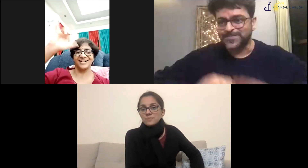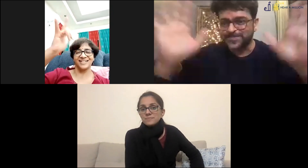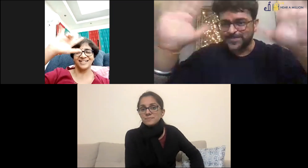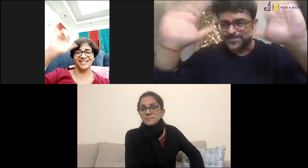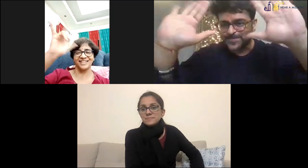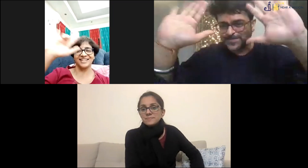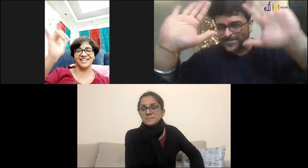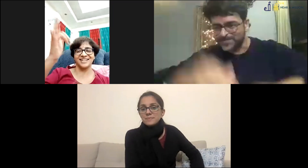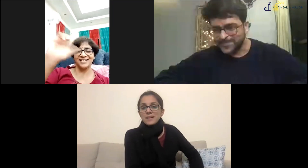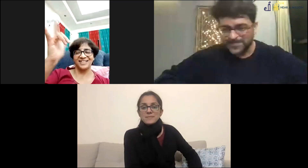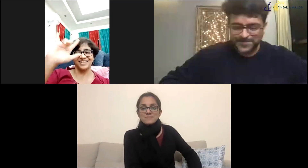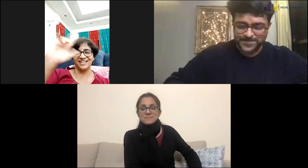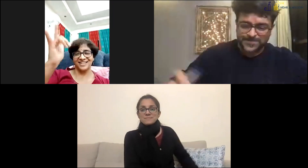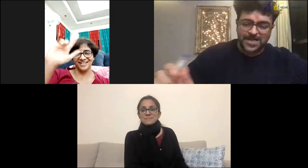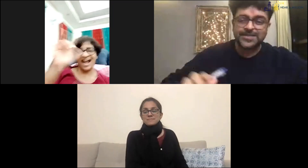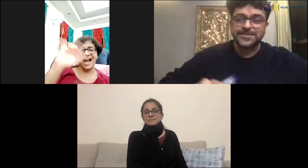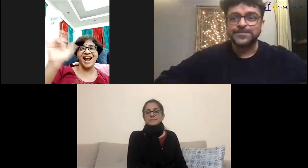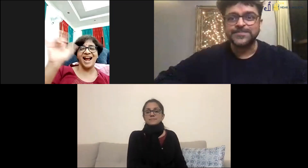Thank you. Bye-bye.